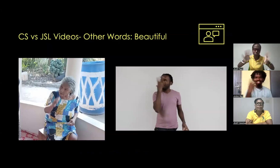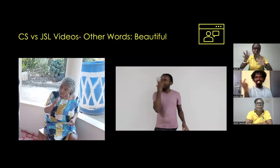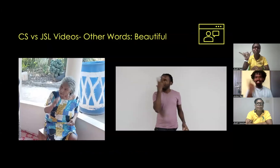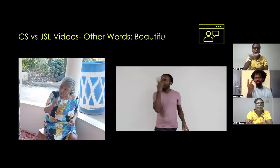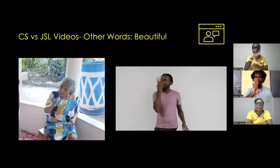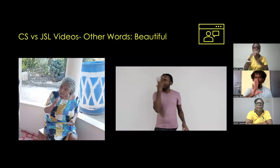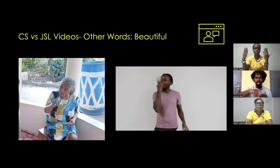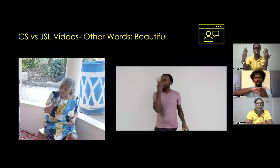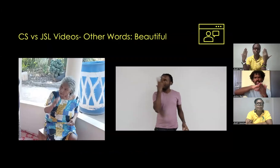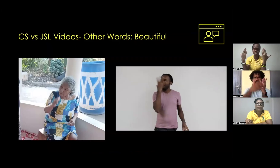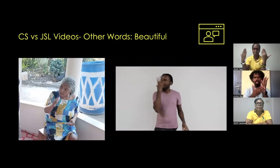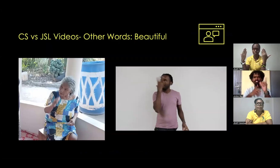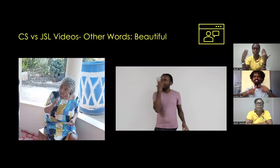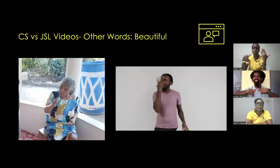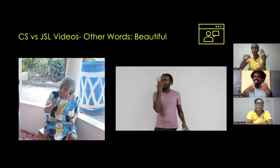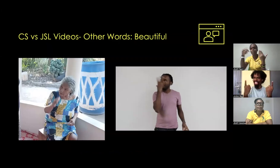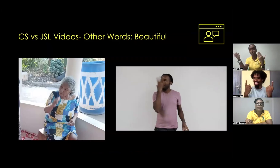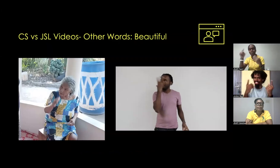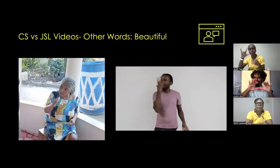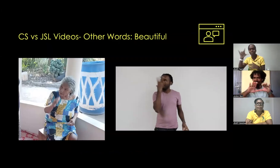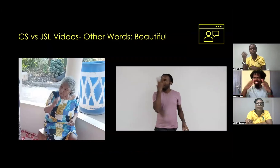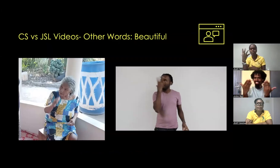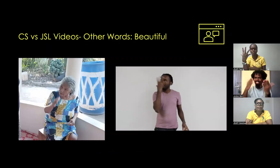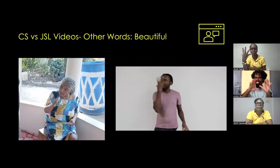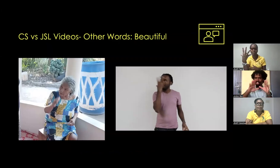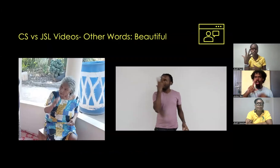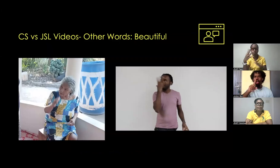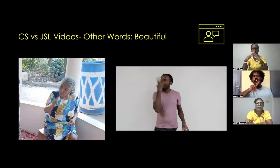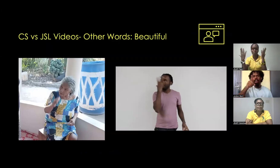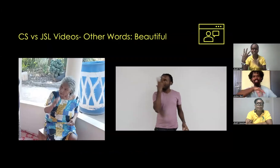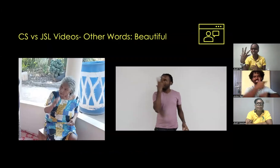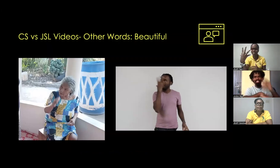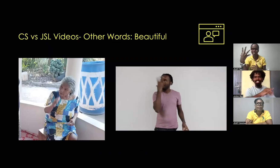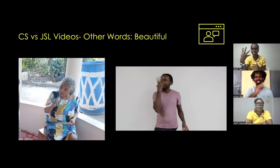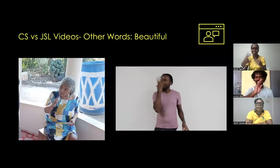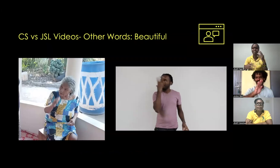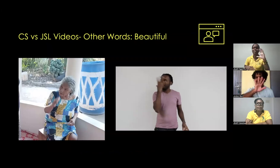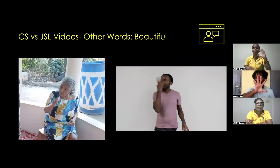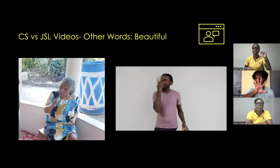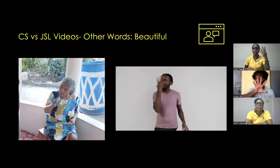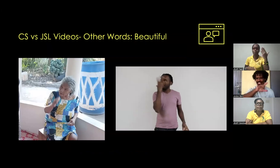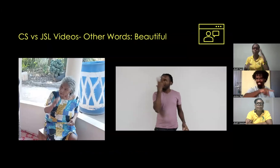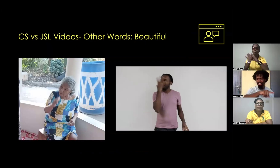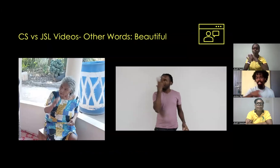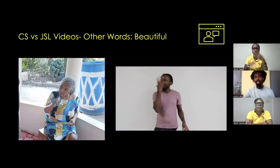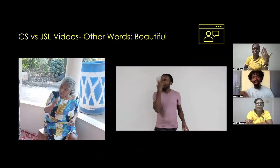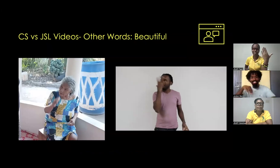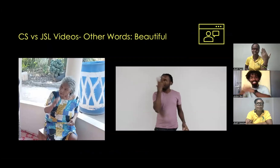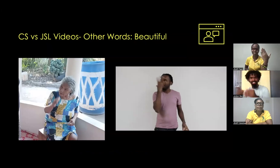Hand shape, somewhat similar. Country sign is closed fingers. JSL